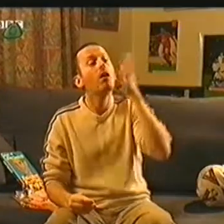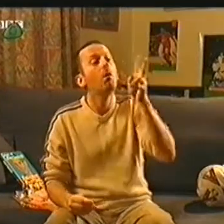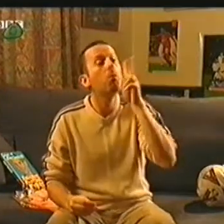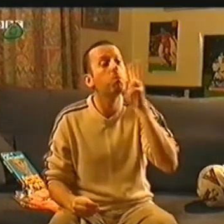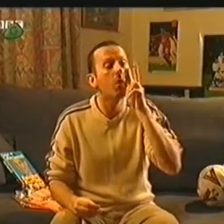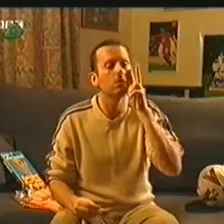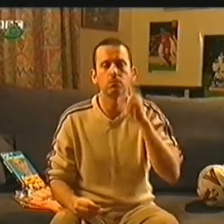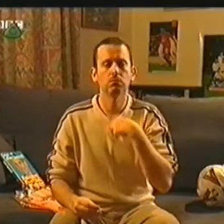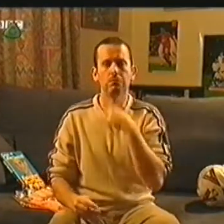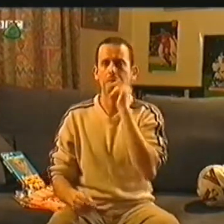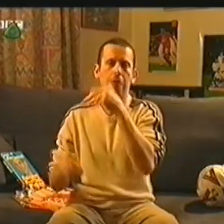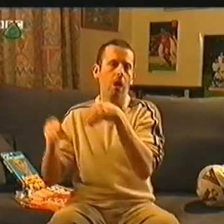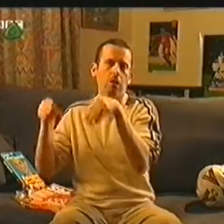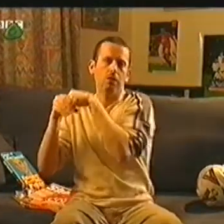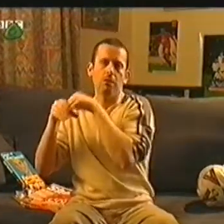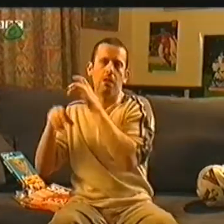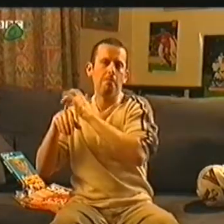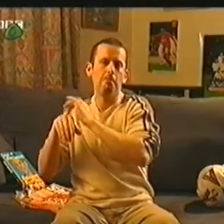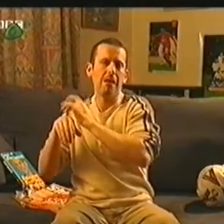get a part in the panto."